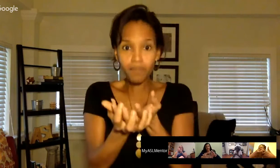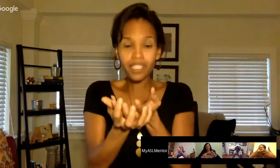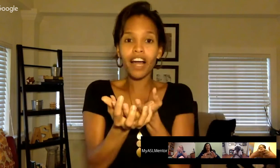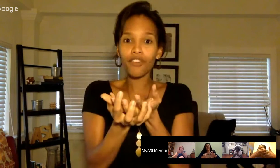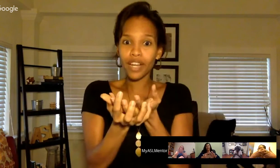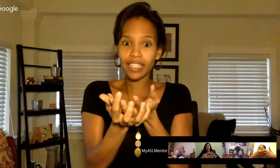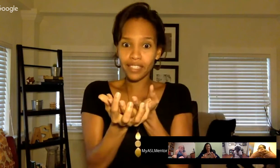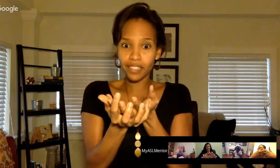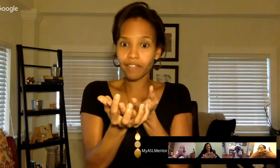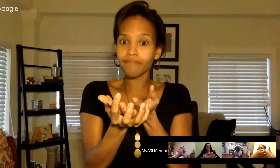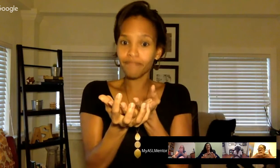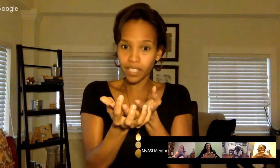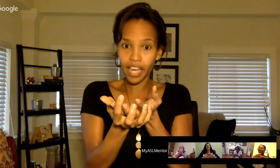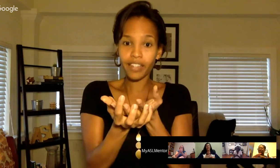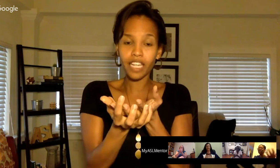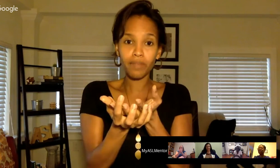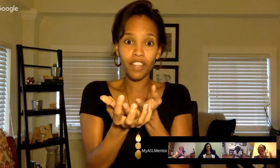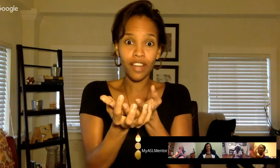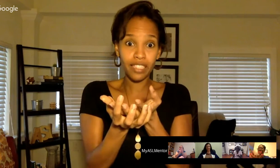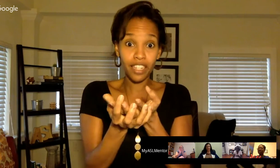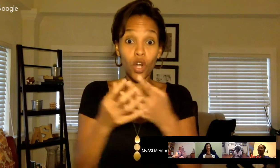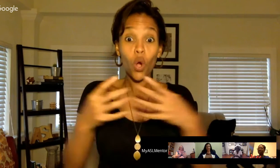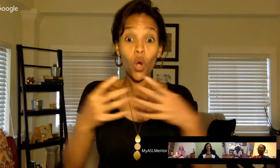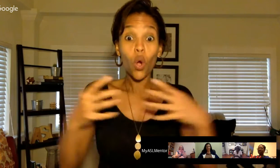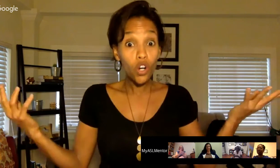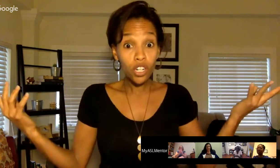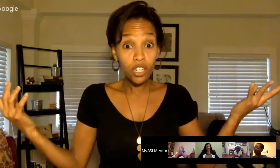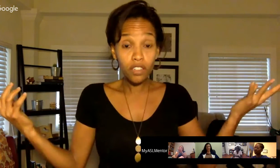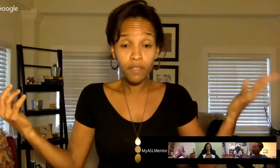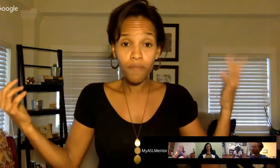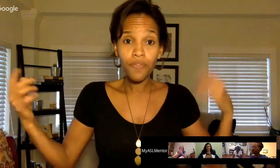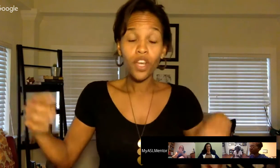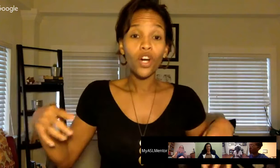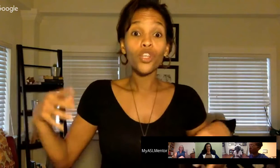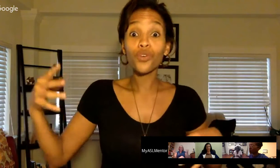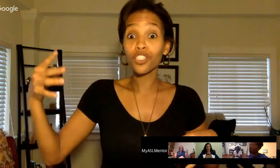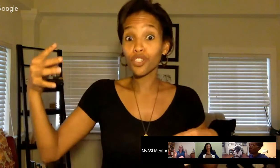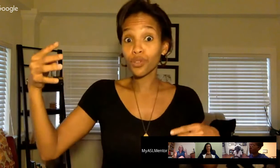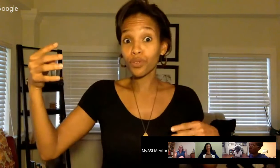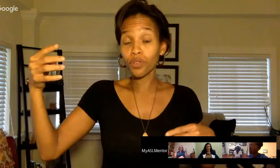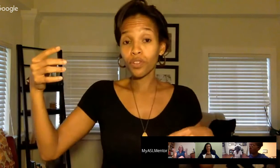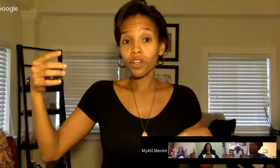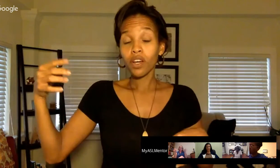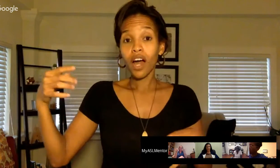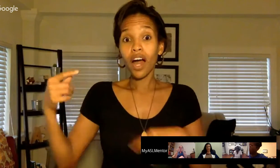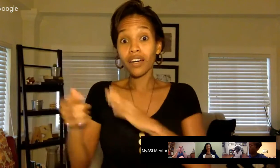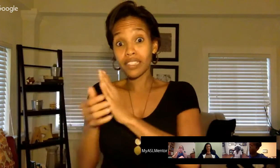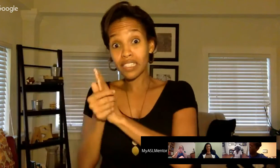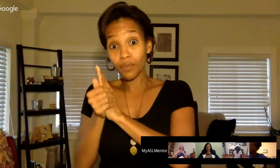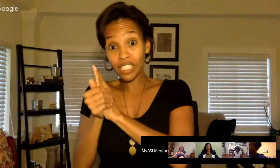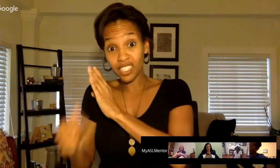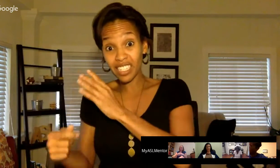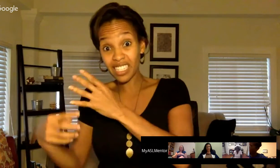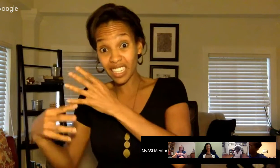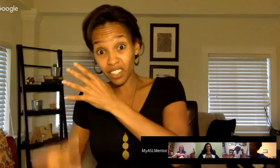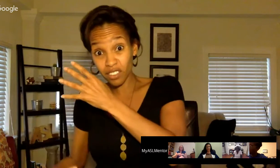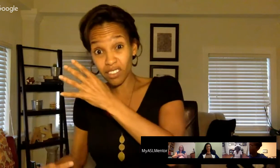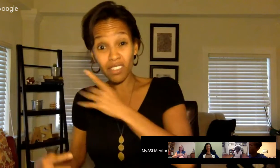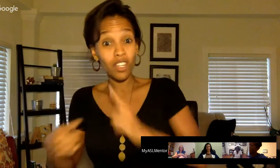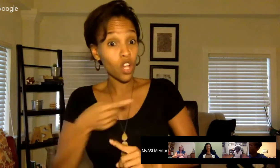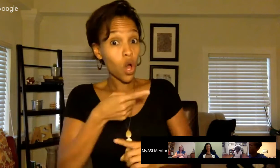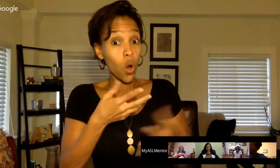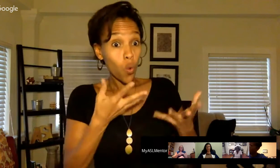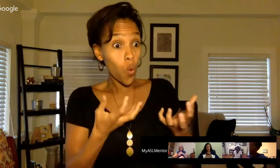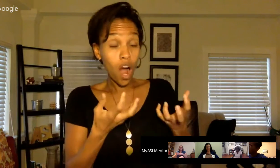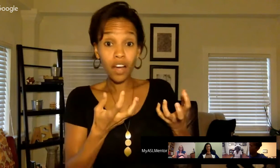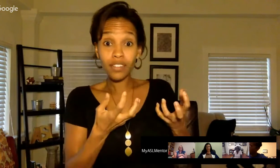That come together nicely. Yes, come together nicely. Or you could do, we just did